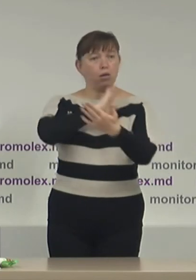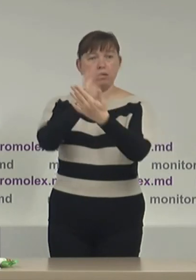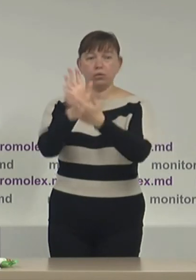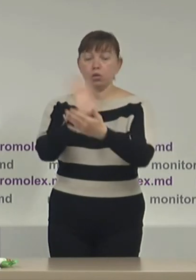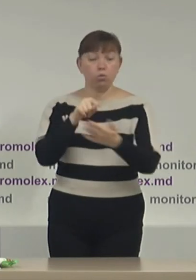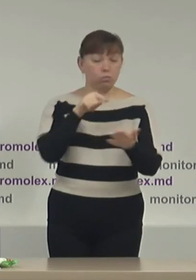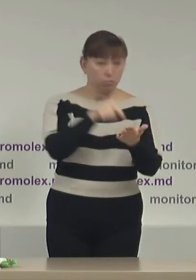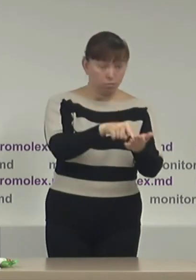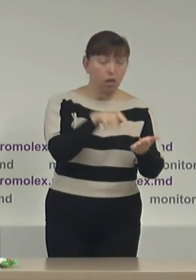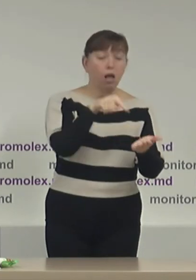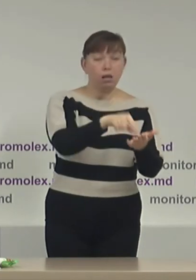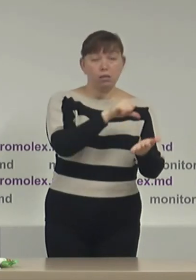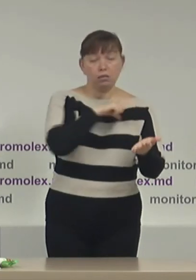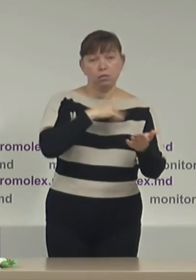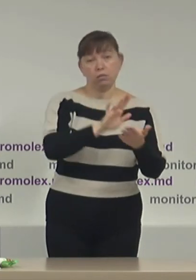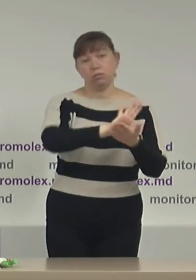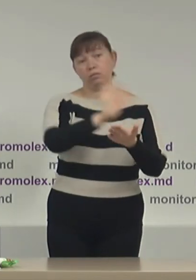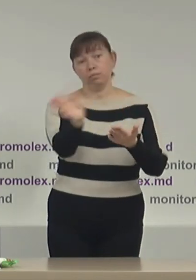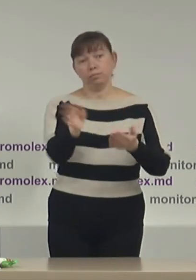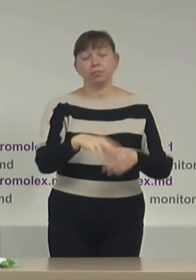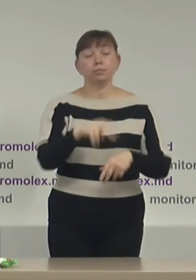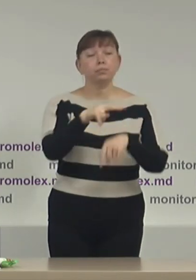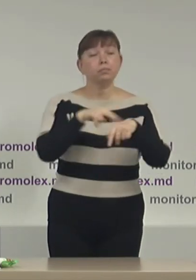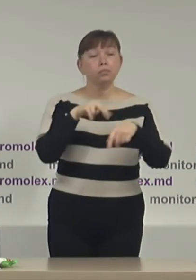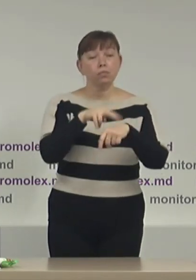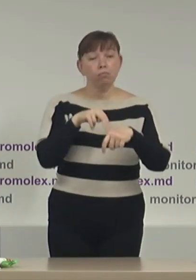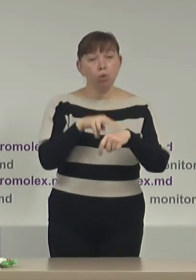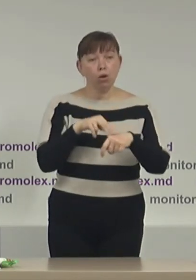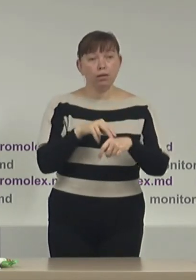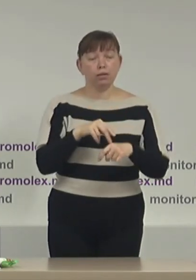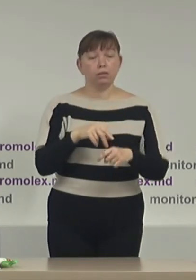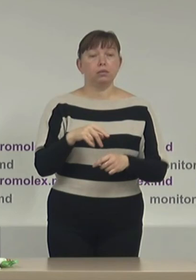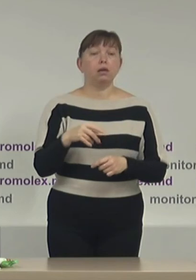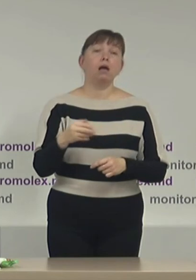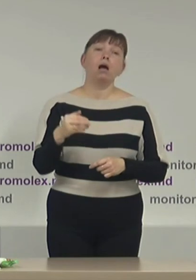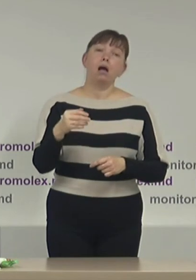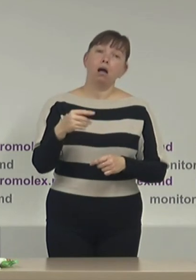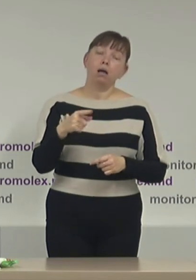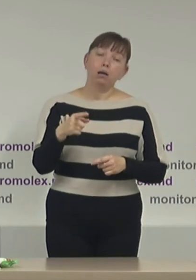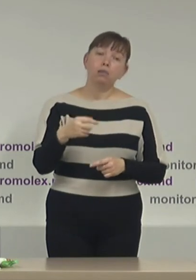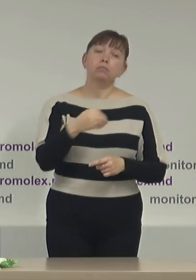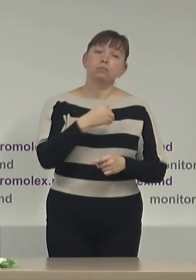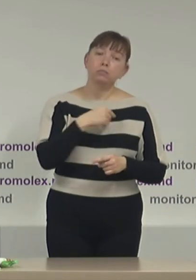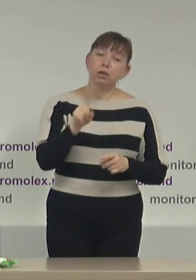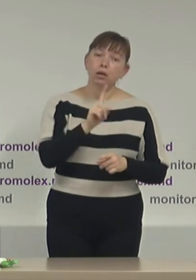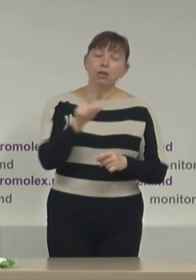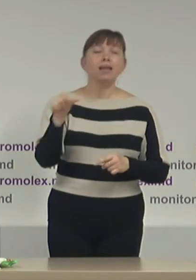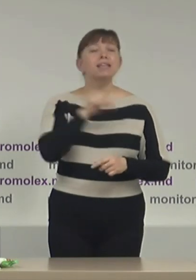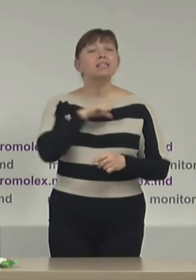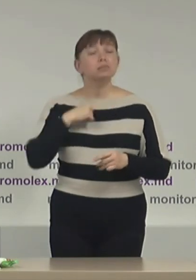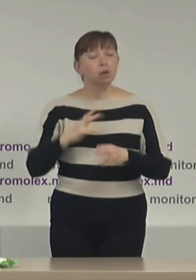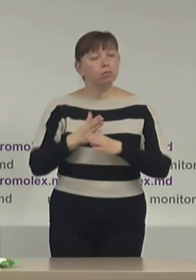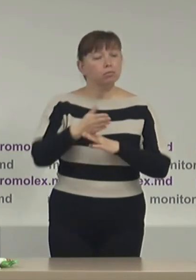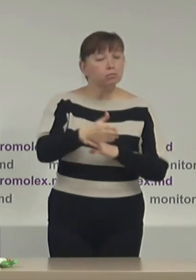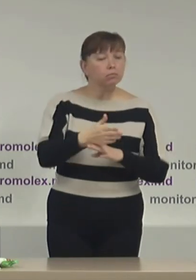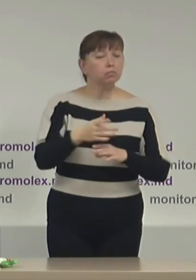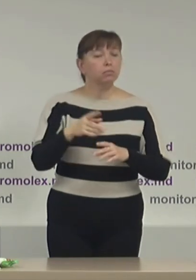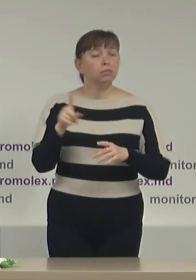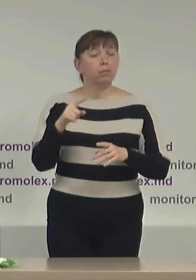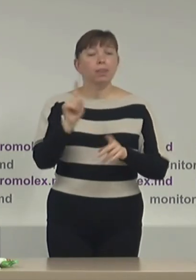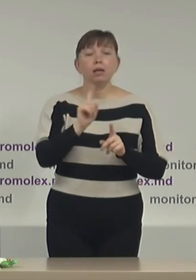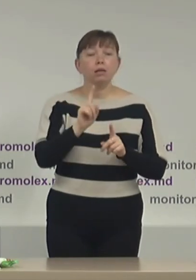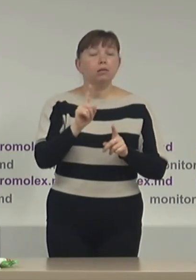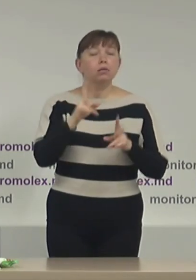notified directly the General Police Inspectorate. The General Police Inspectorate claimed that